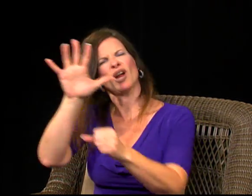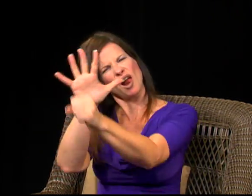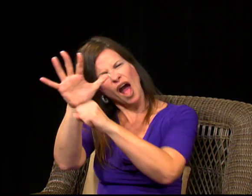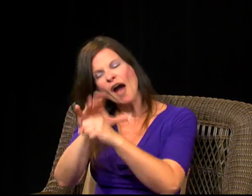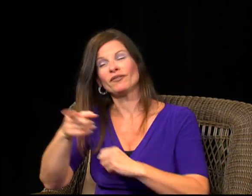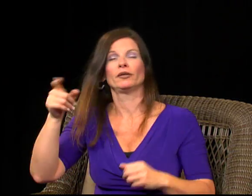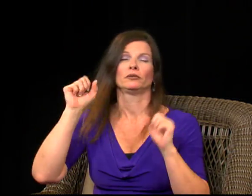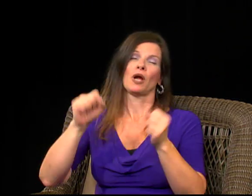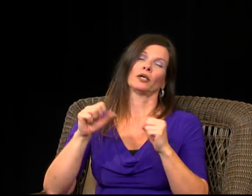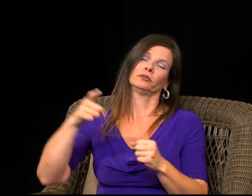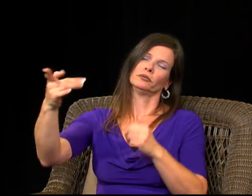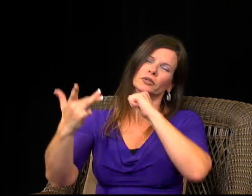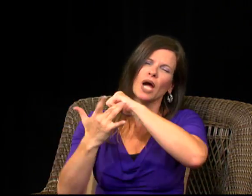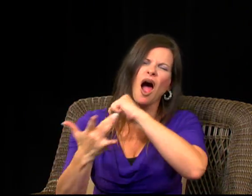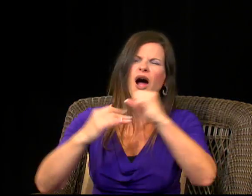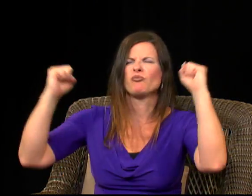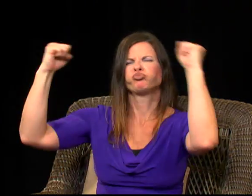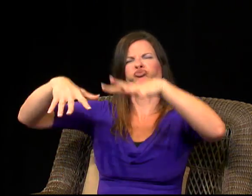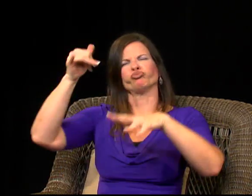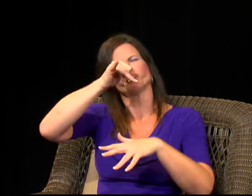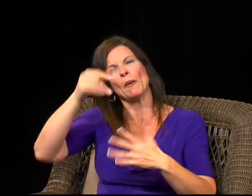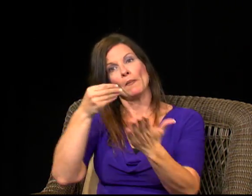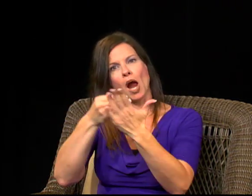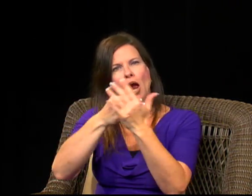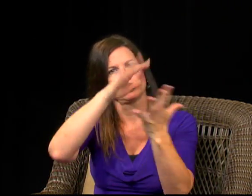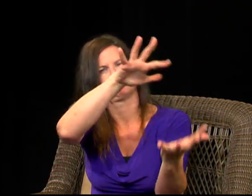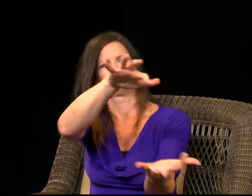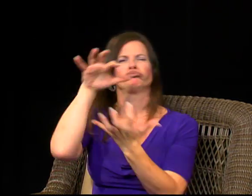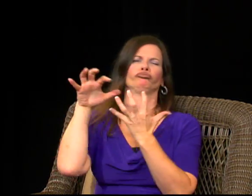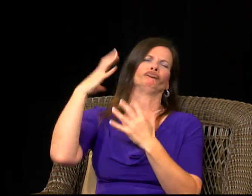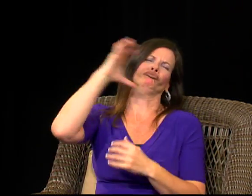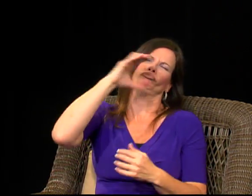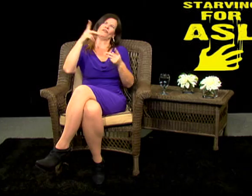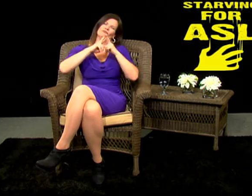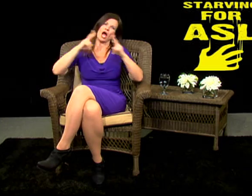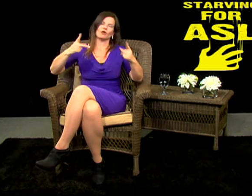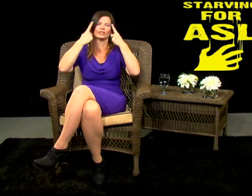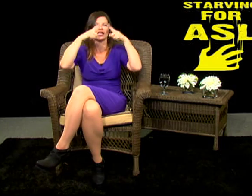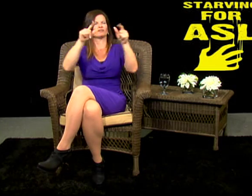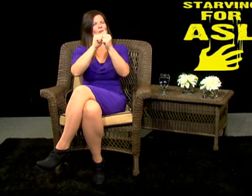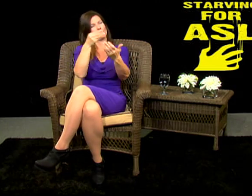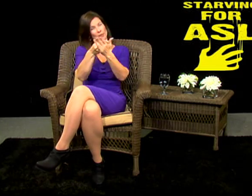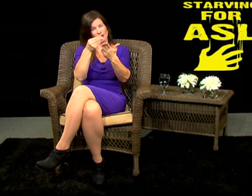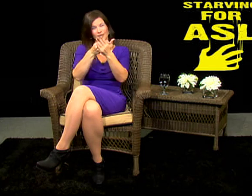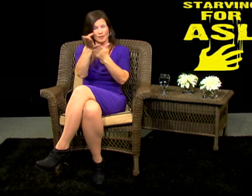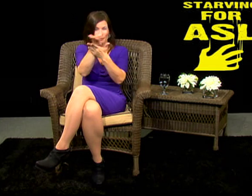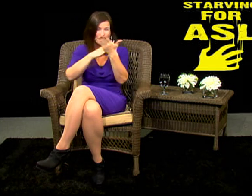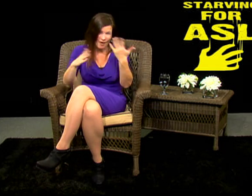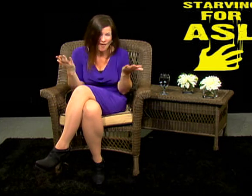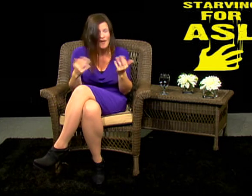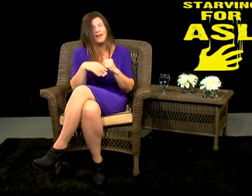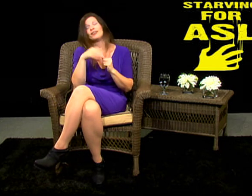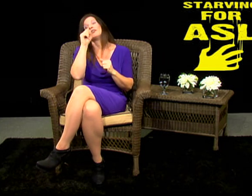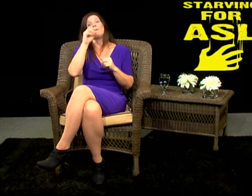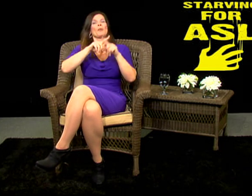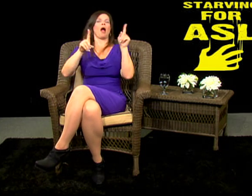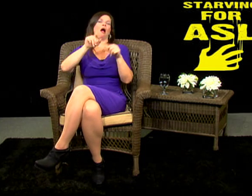but their superintendent is not very um, focused on that. And the money that the school